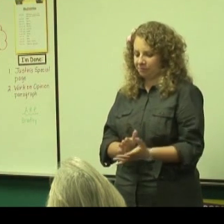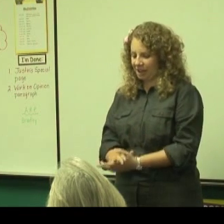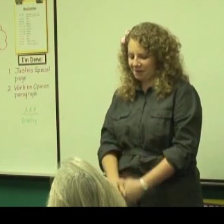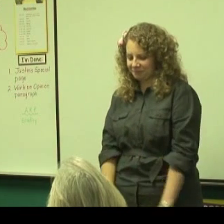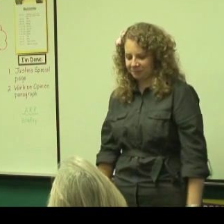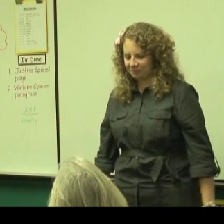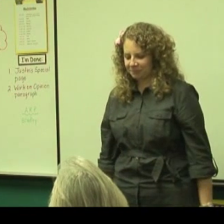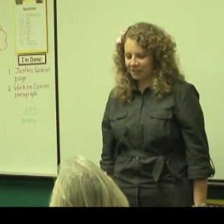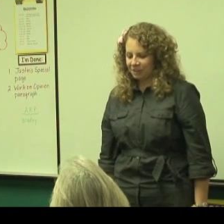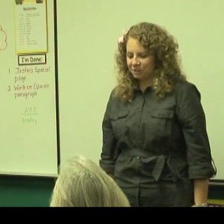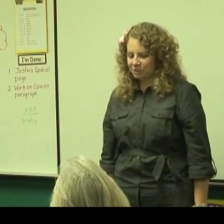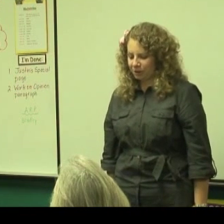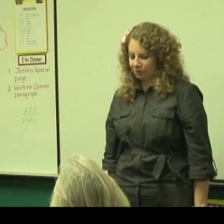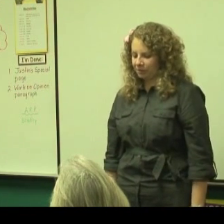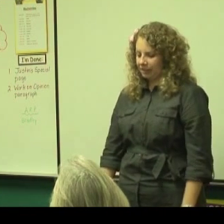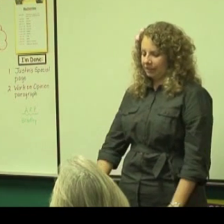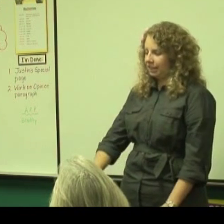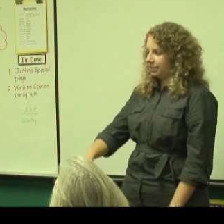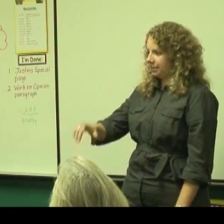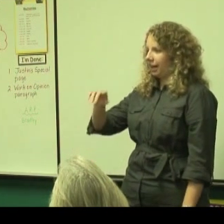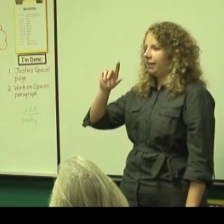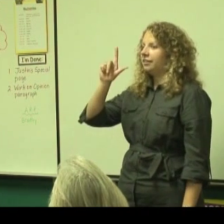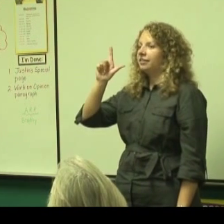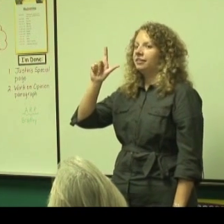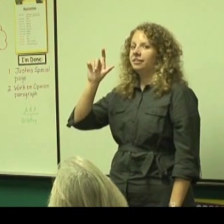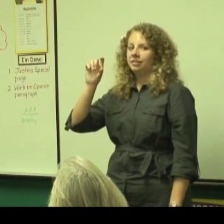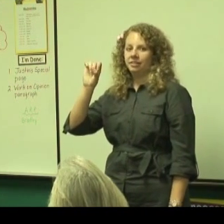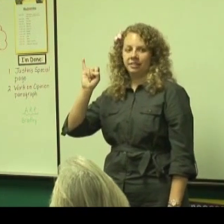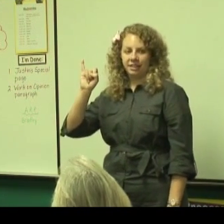Okay? So, Lisa,